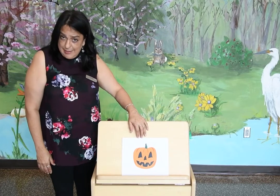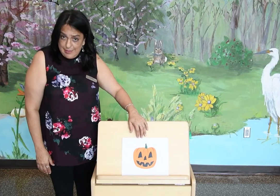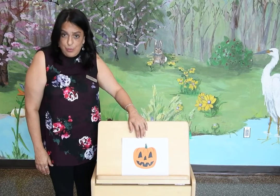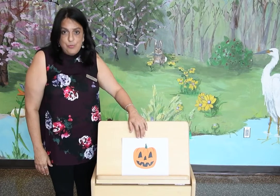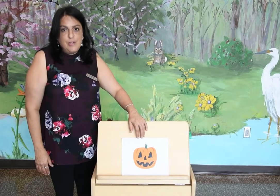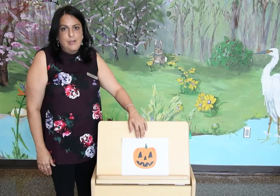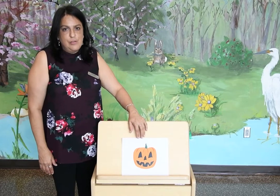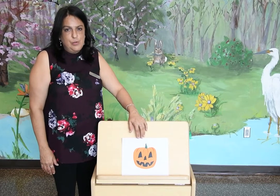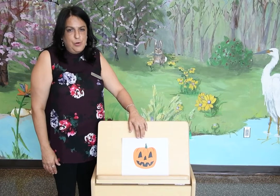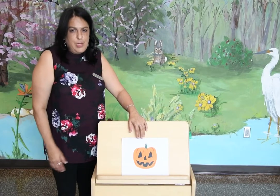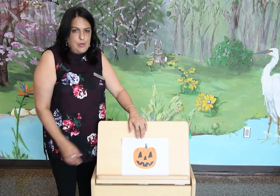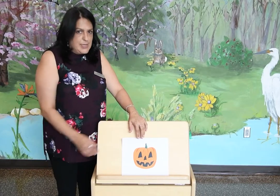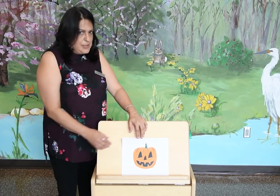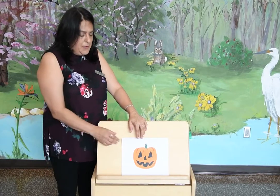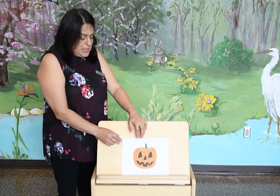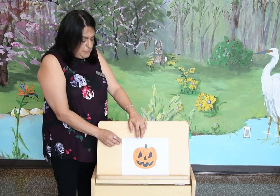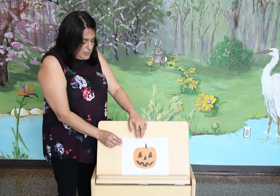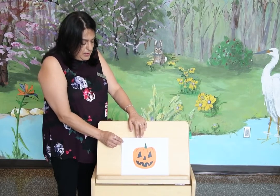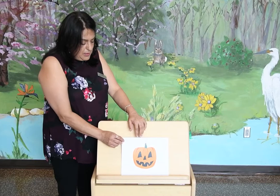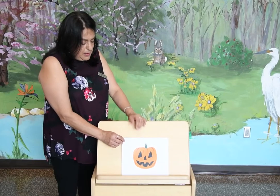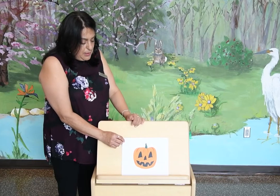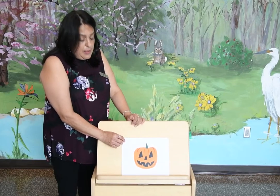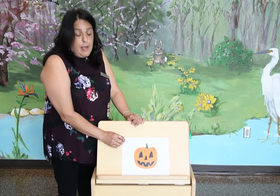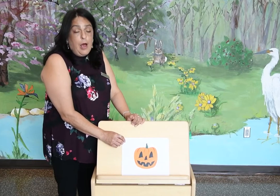to start the story. You guys are ready?